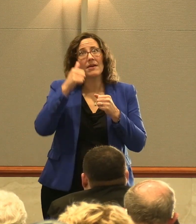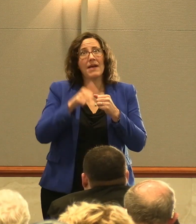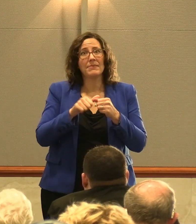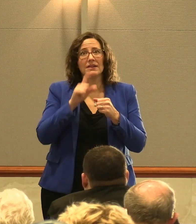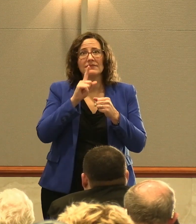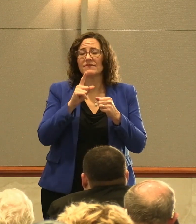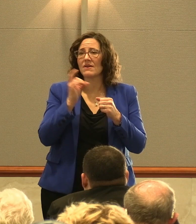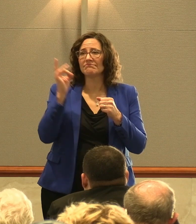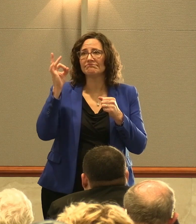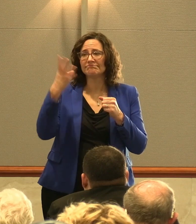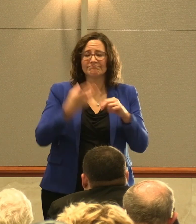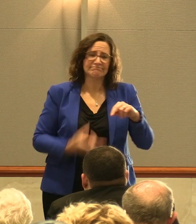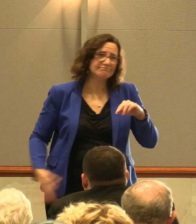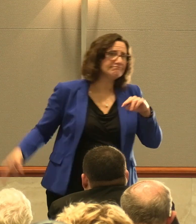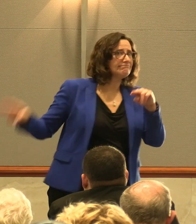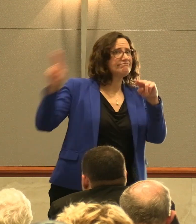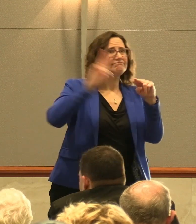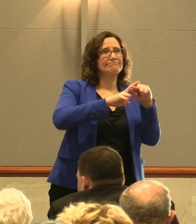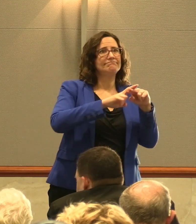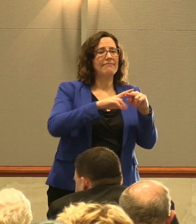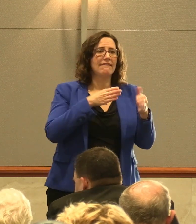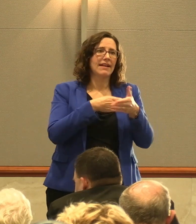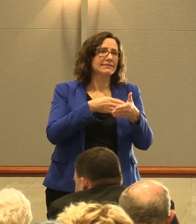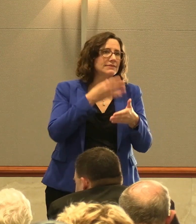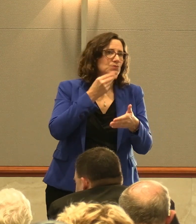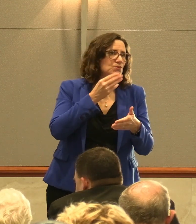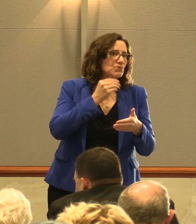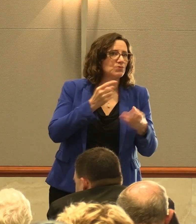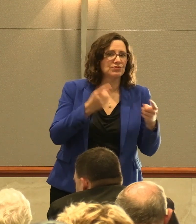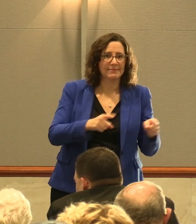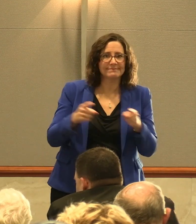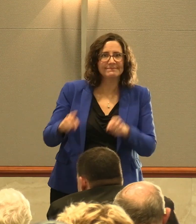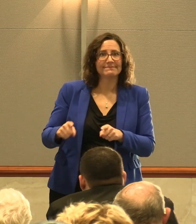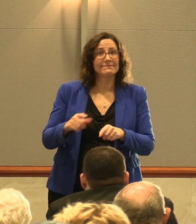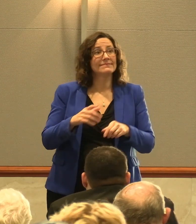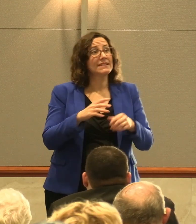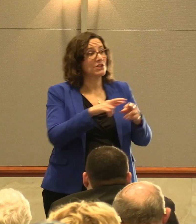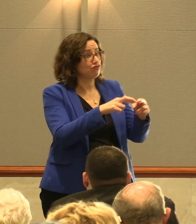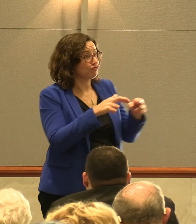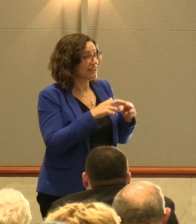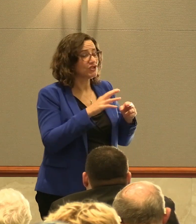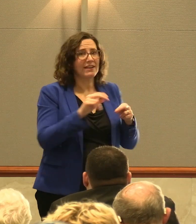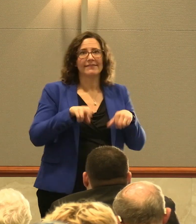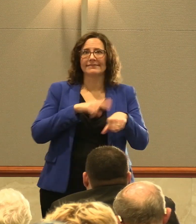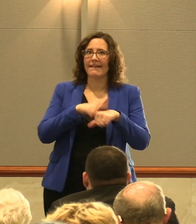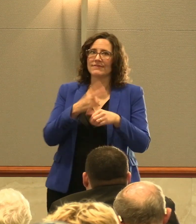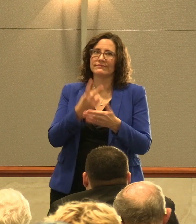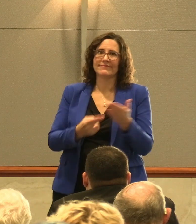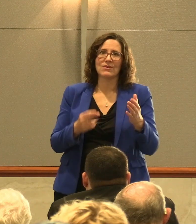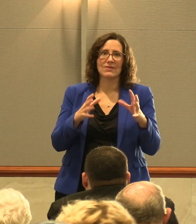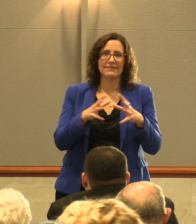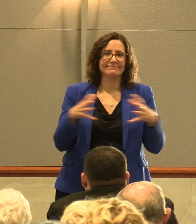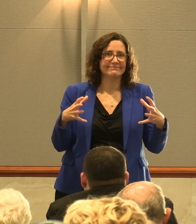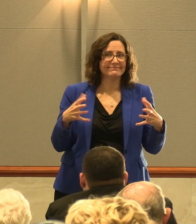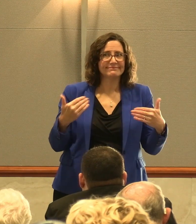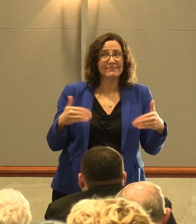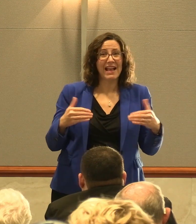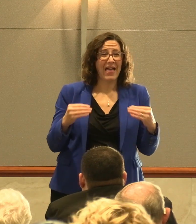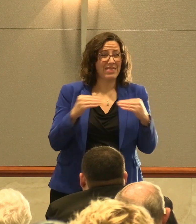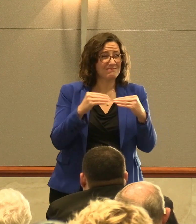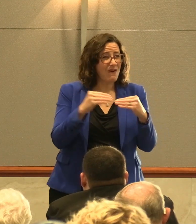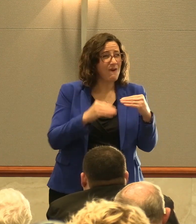alarming spike in anti-Semitic incidents in our region and nationally, and for the increasingly